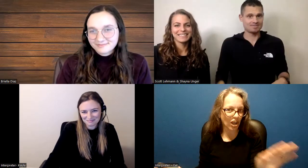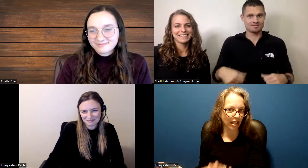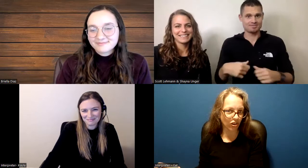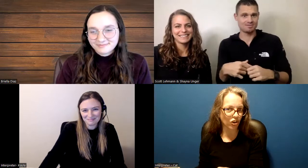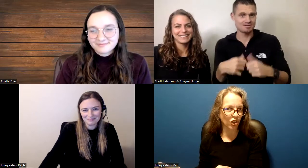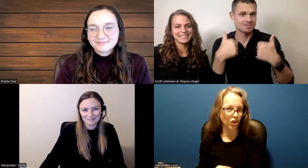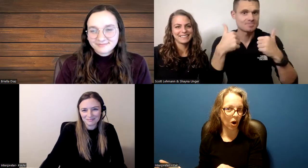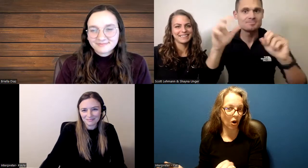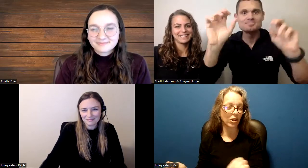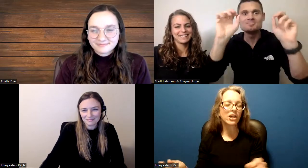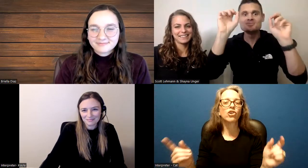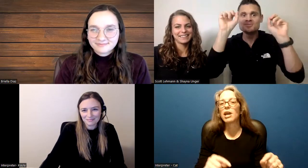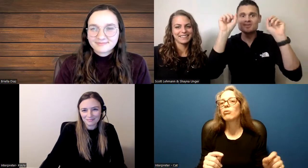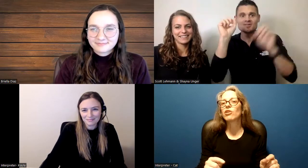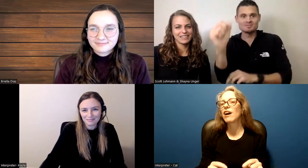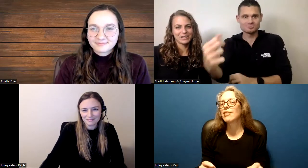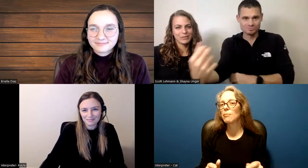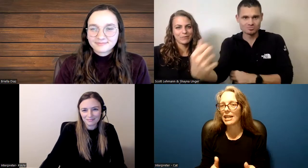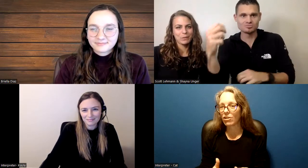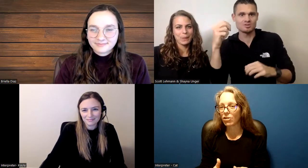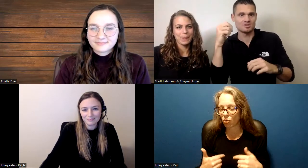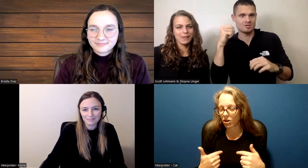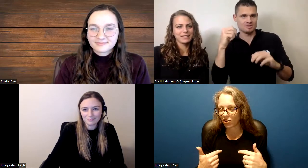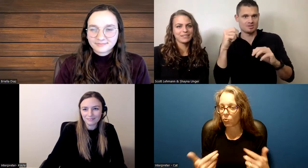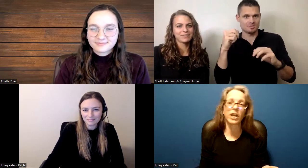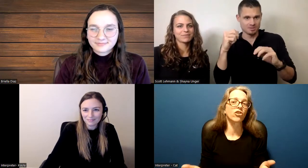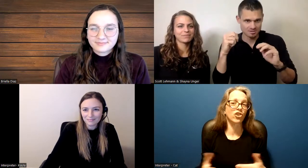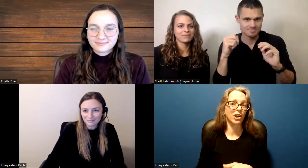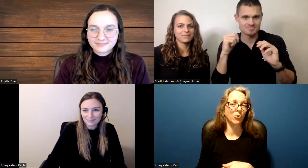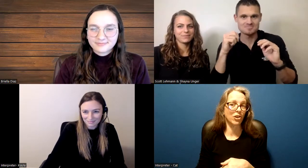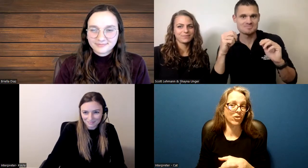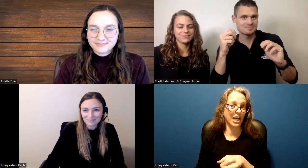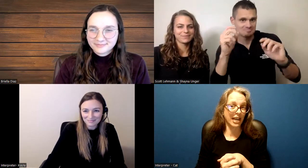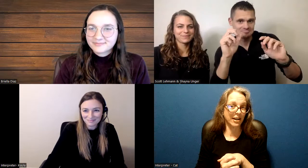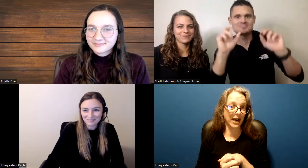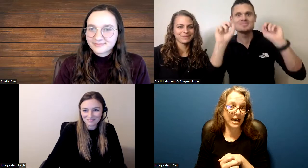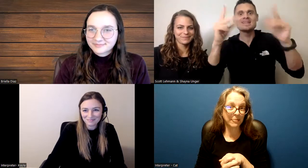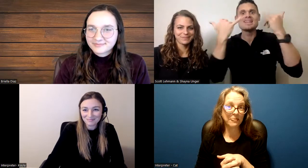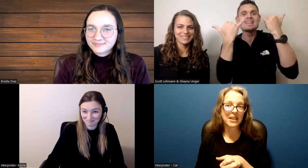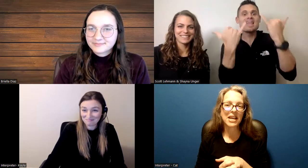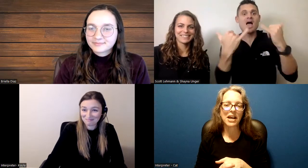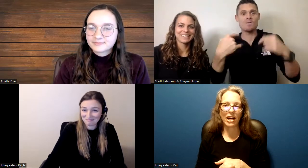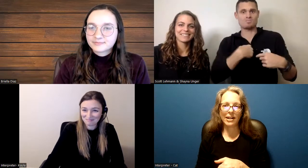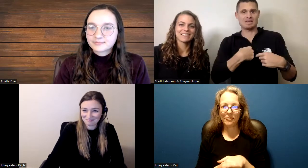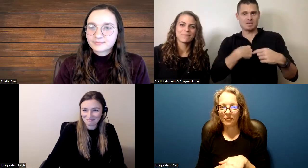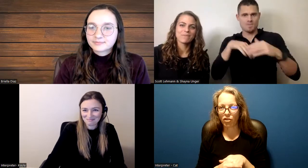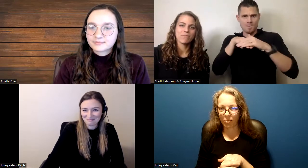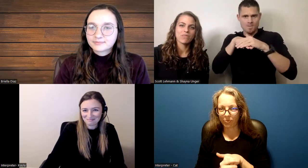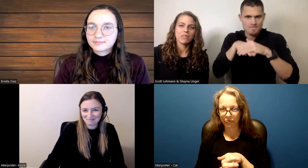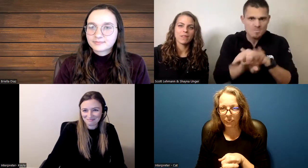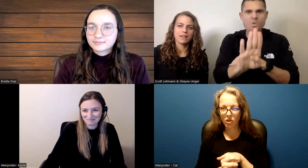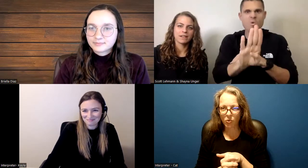this challenge to you all to be able to find the meaning in the stories that we are sharing with you tonight. Okay. All right.